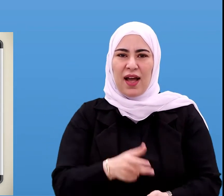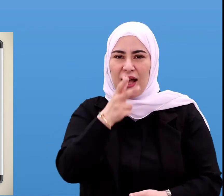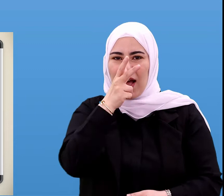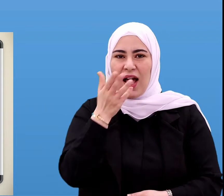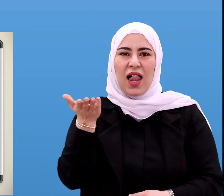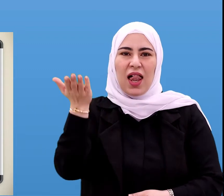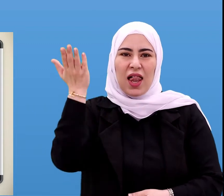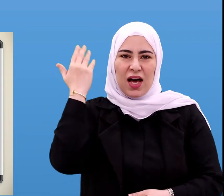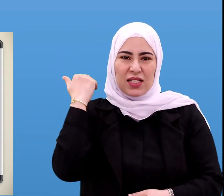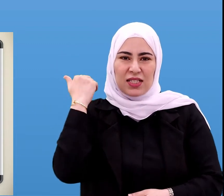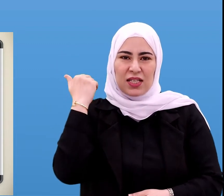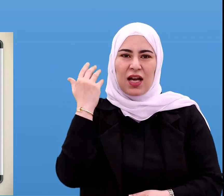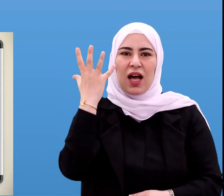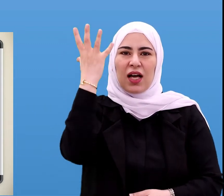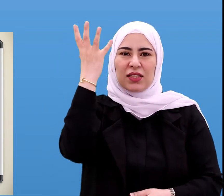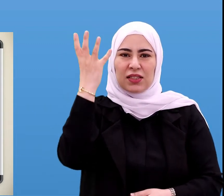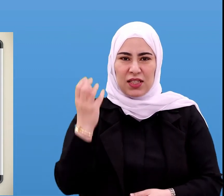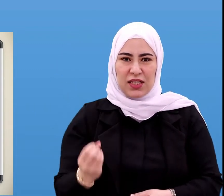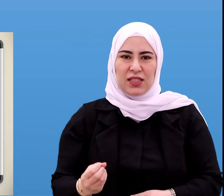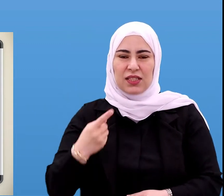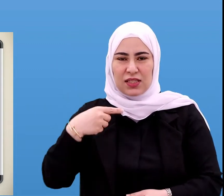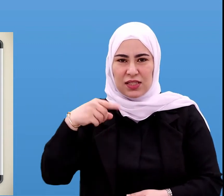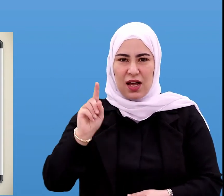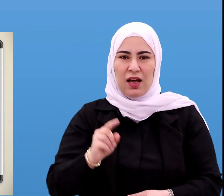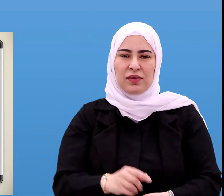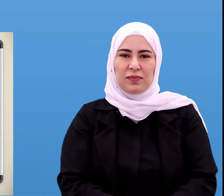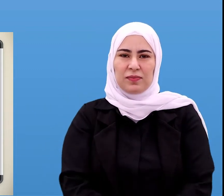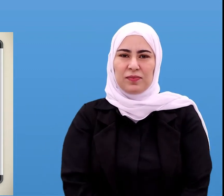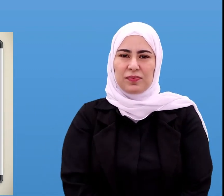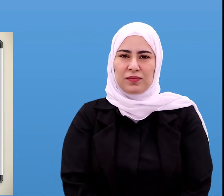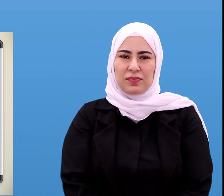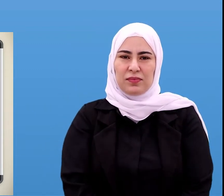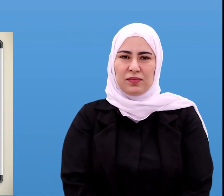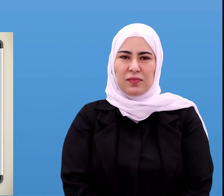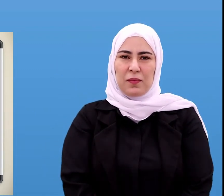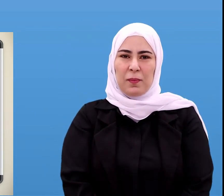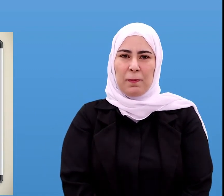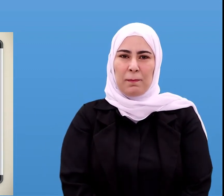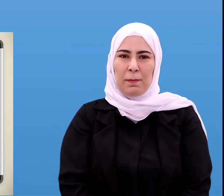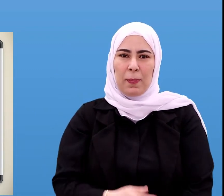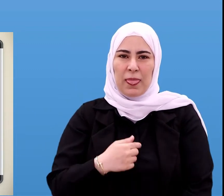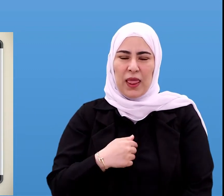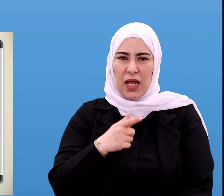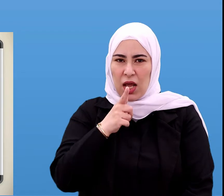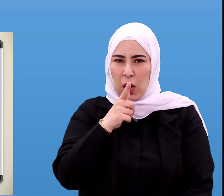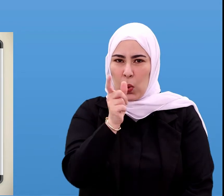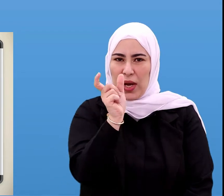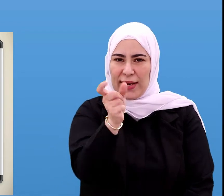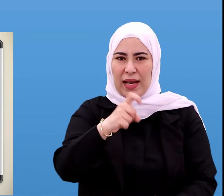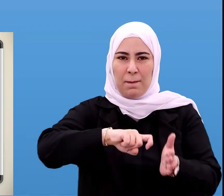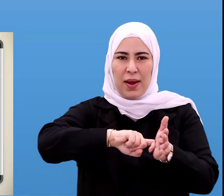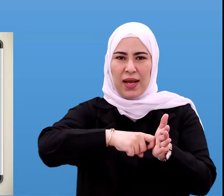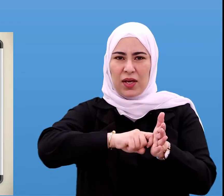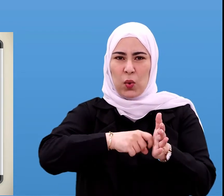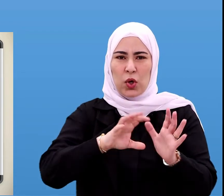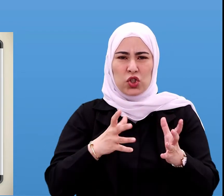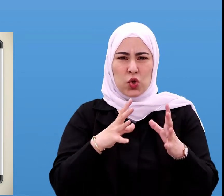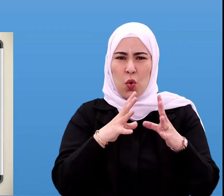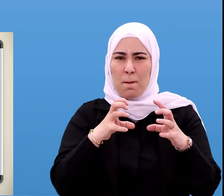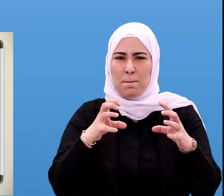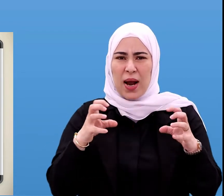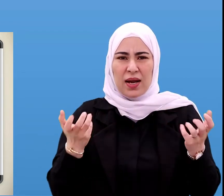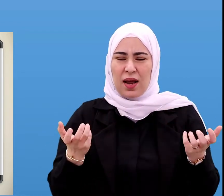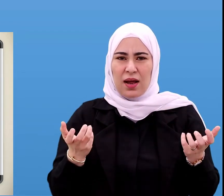Last night is the keyword. Well done. When I say keywords, what do I mean